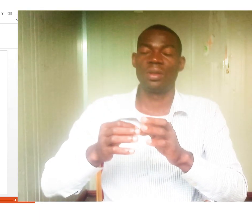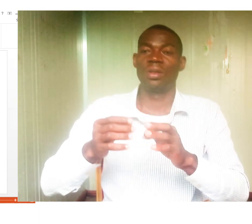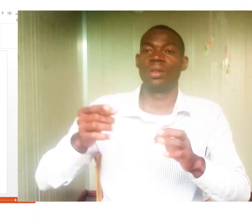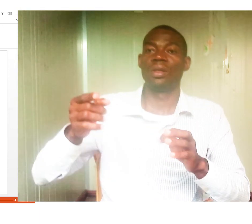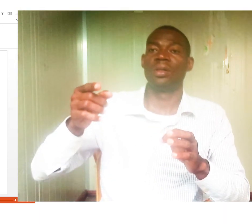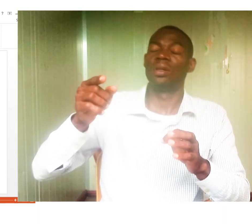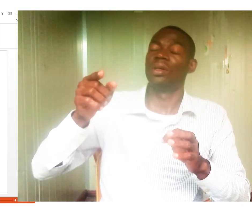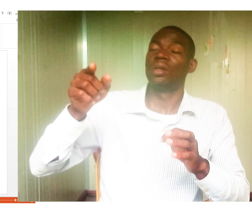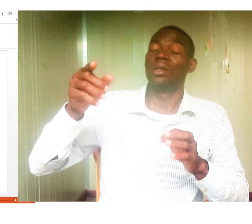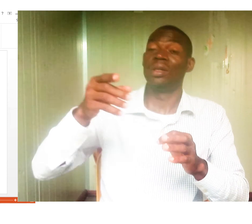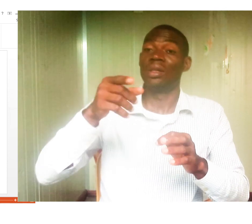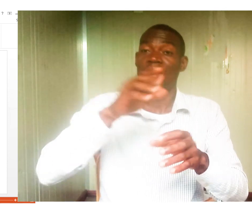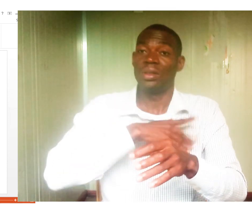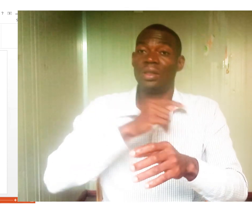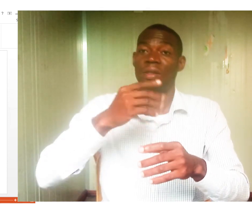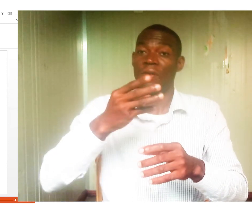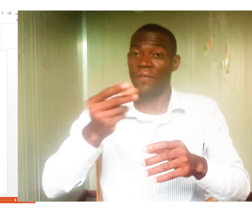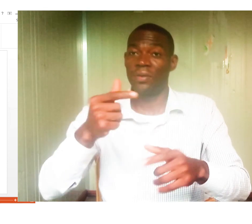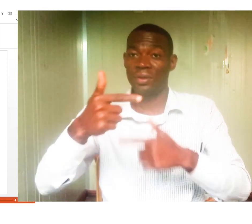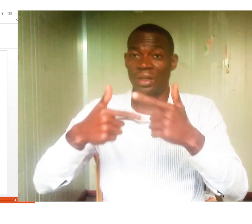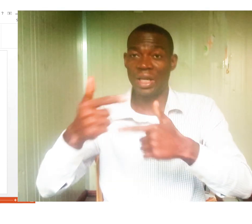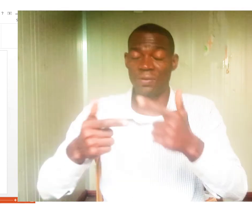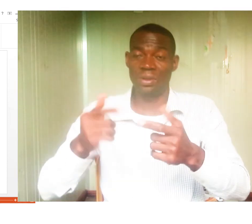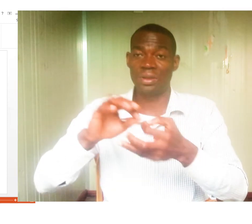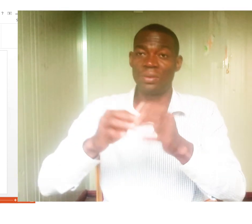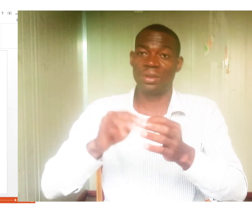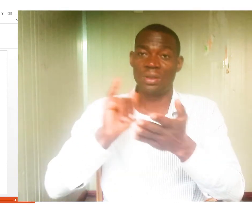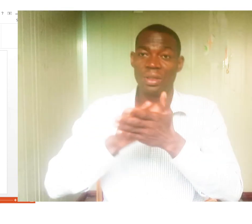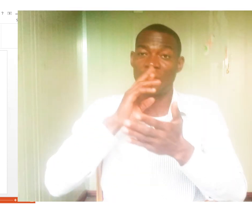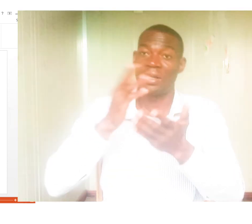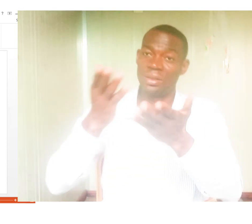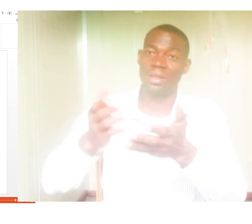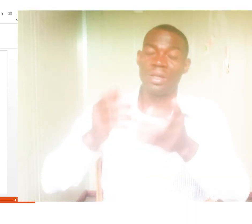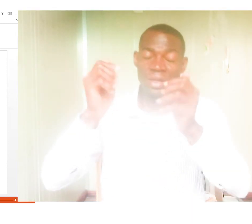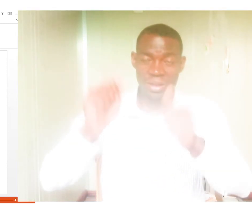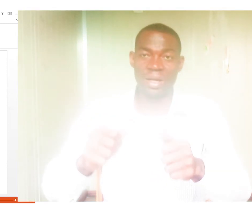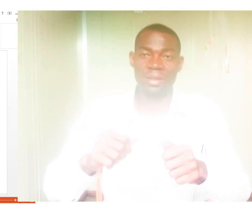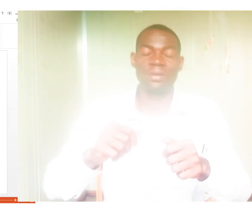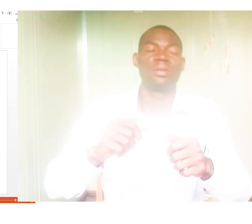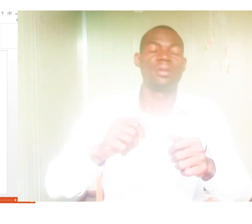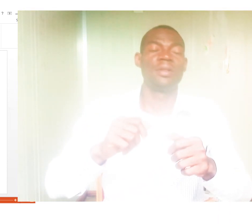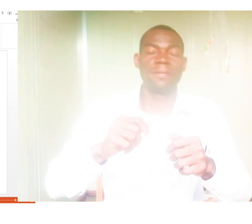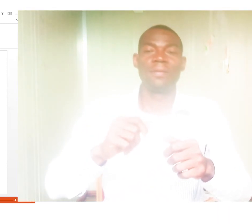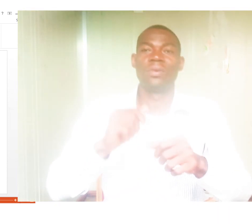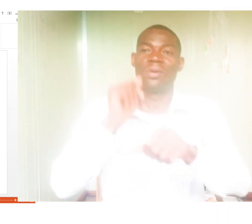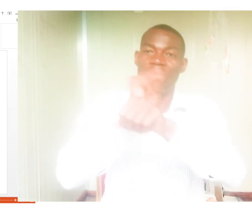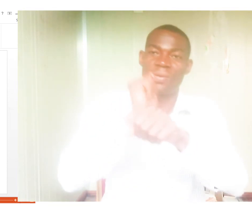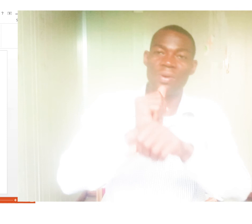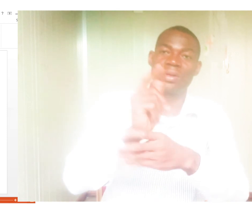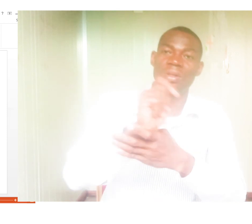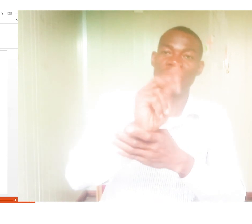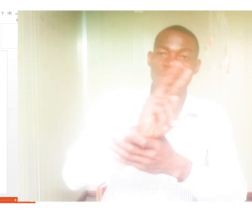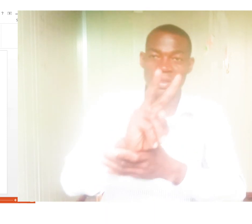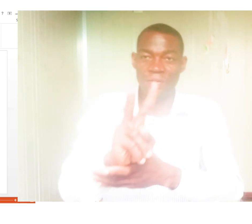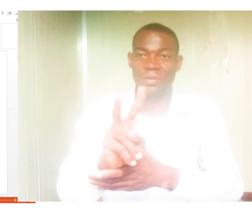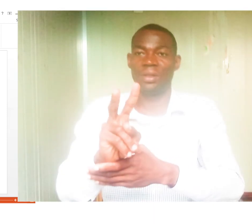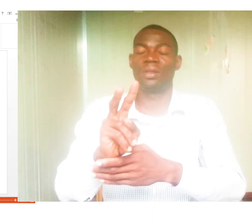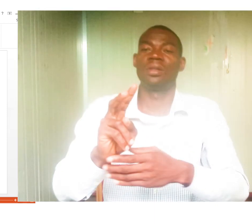stations, in hospitals, they can be made available at national level, but that is